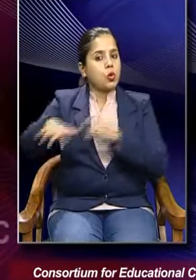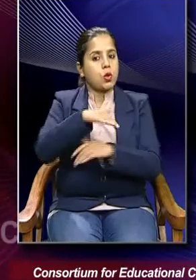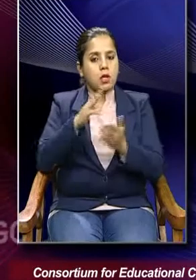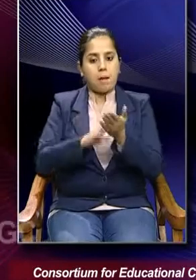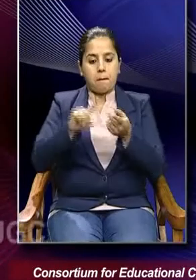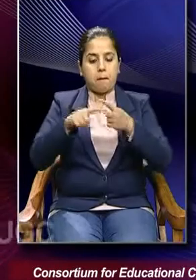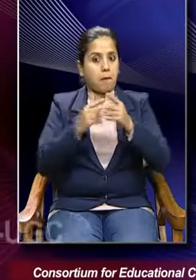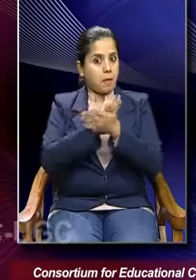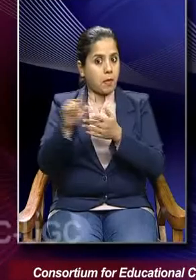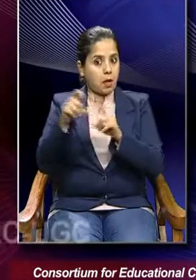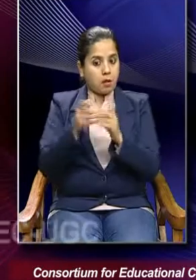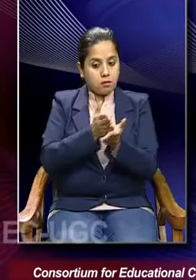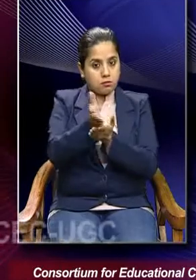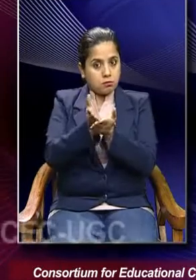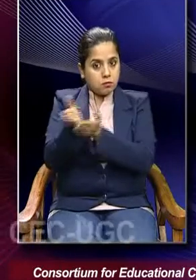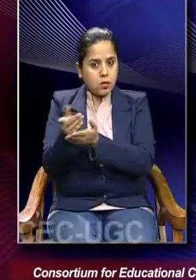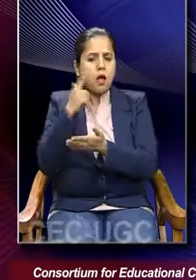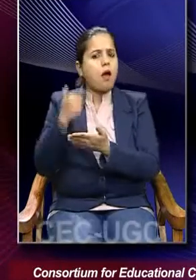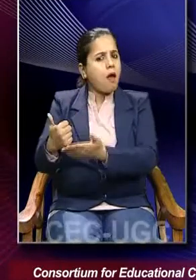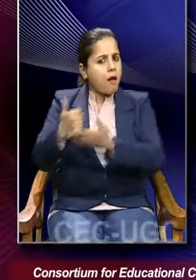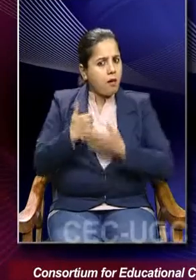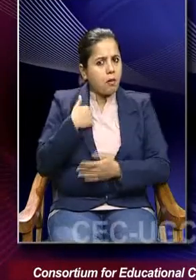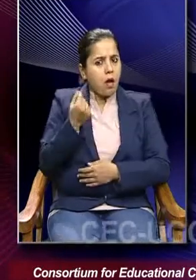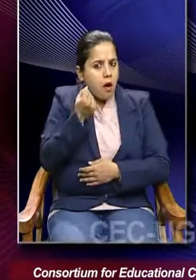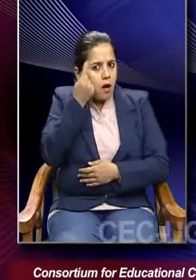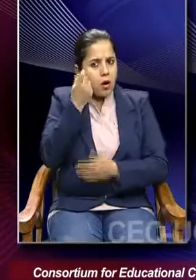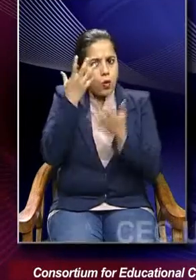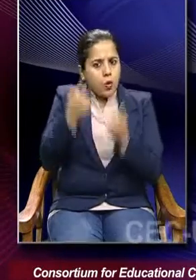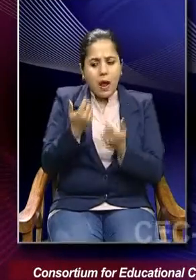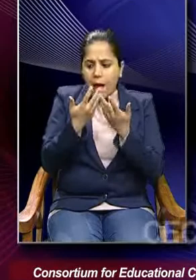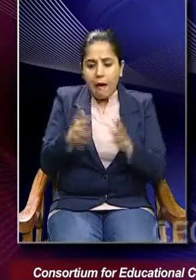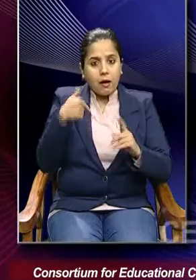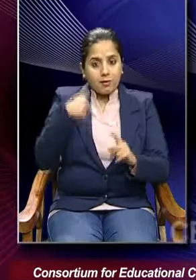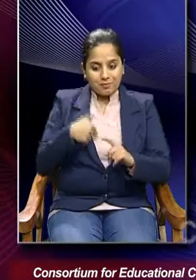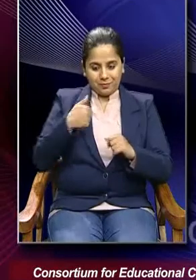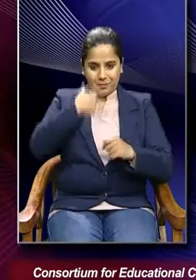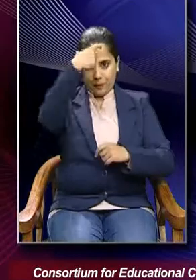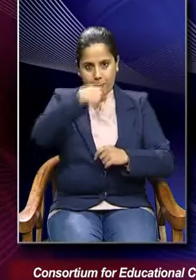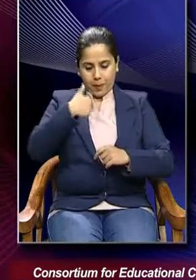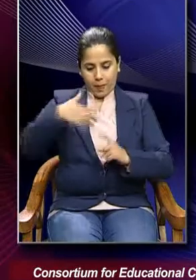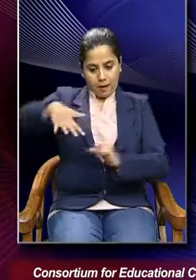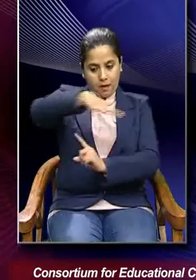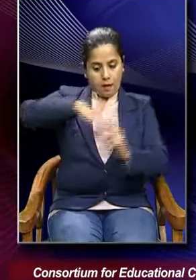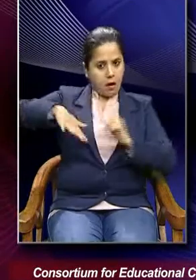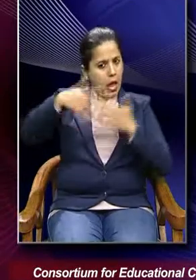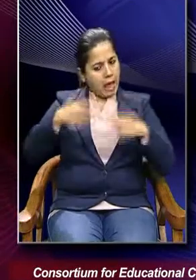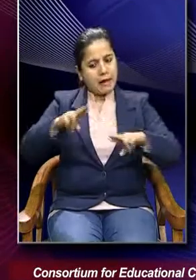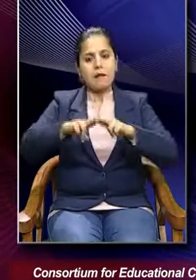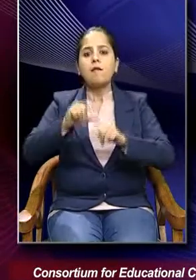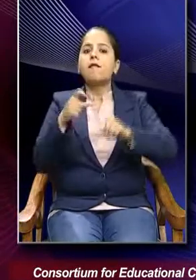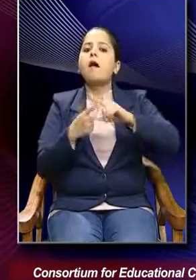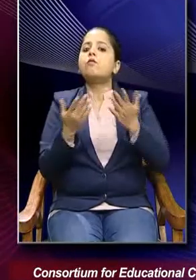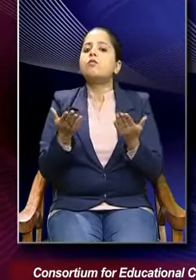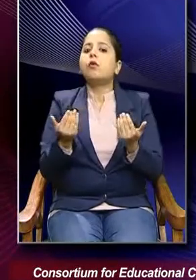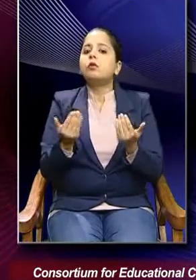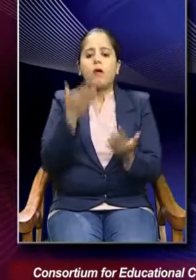And he will kind of help us to understand that anything around us can be a fact. It helps us to